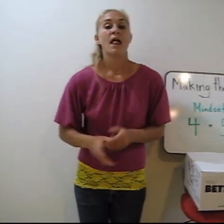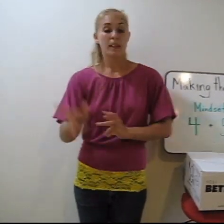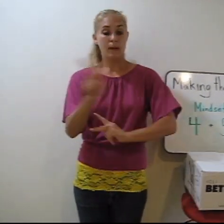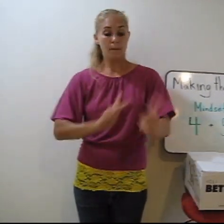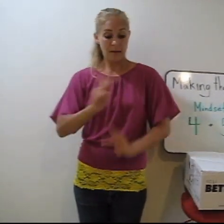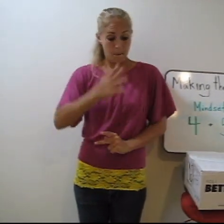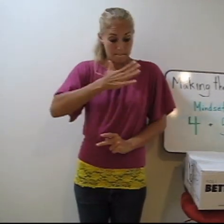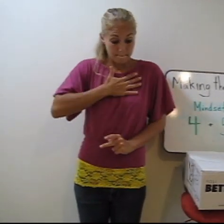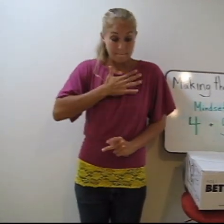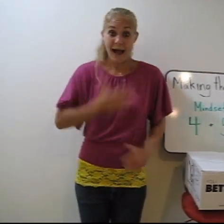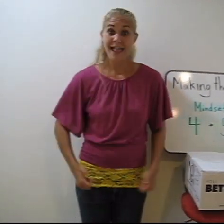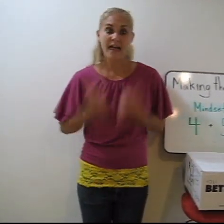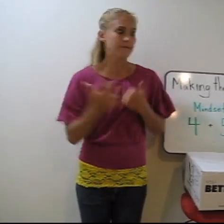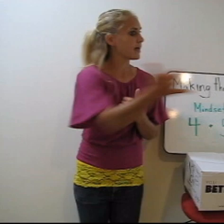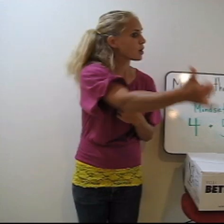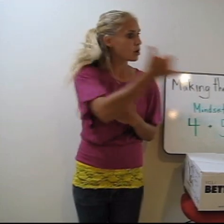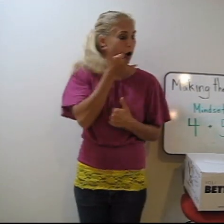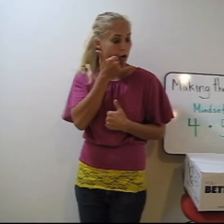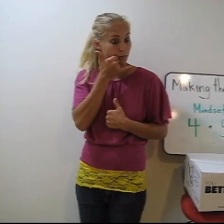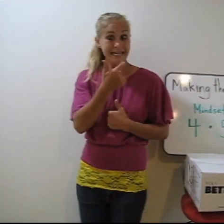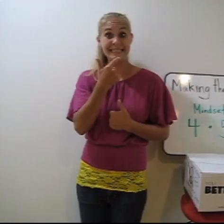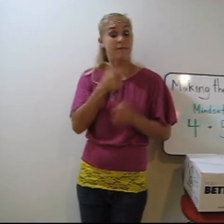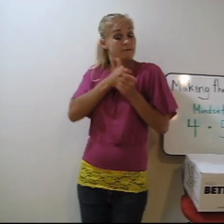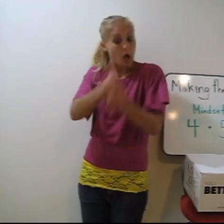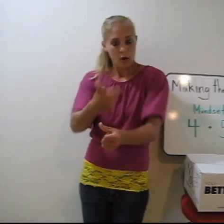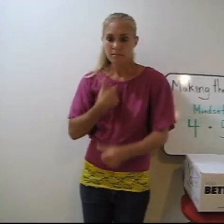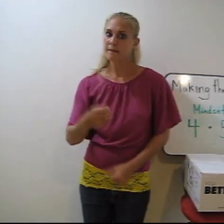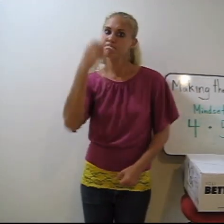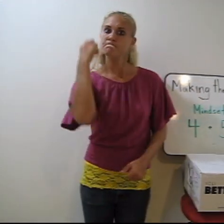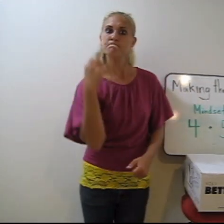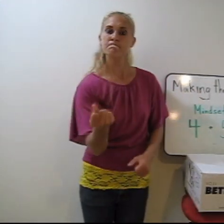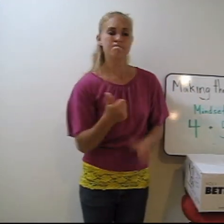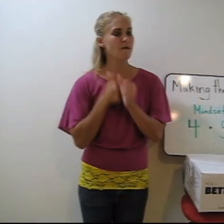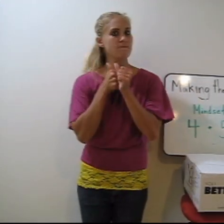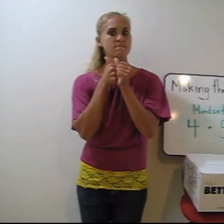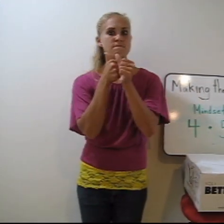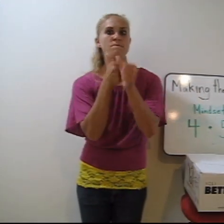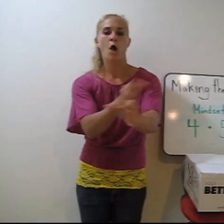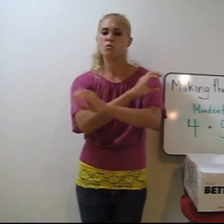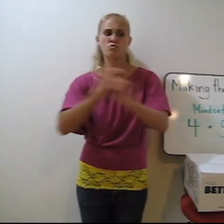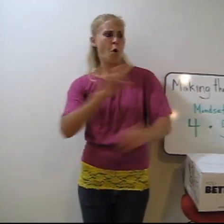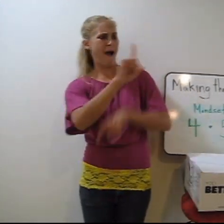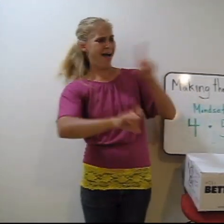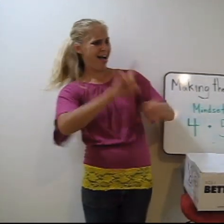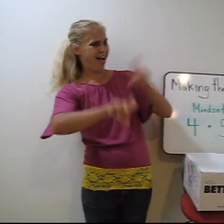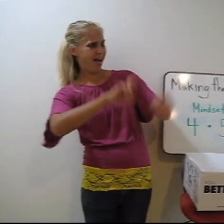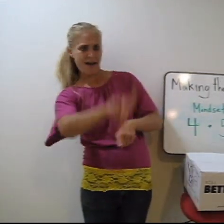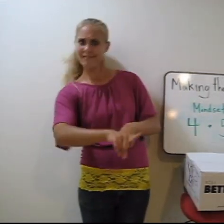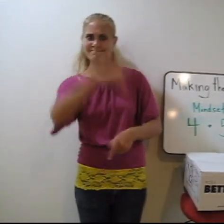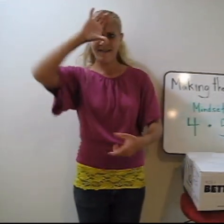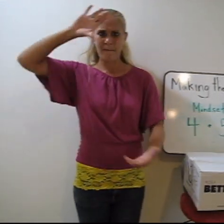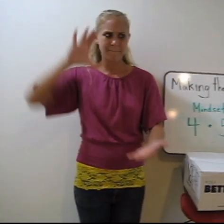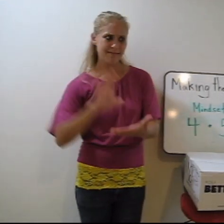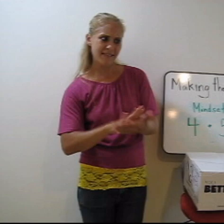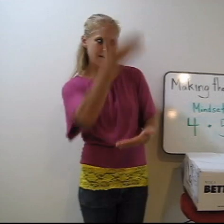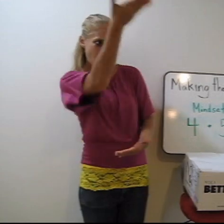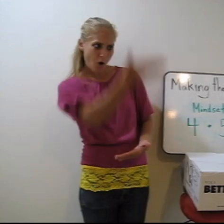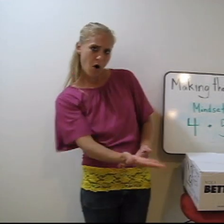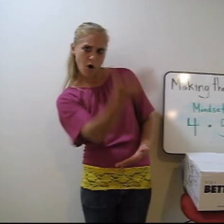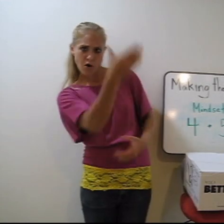they called me and said, follow me, I would, no questions asked. I believe in who they are to that degree. And then there are